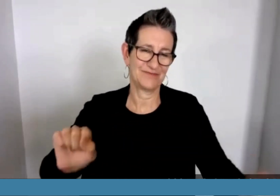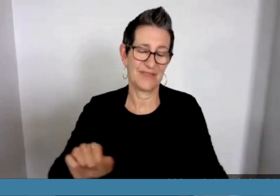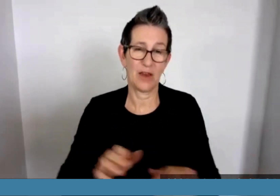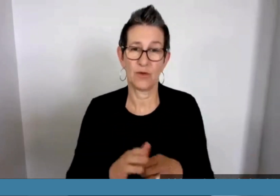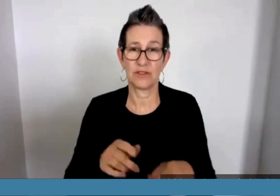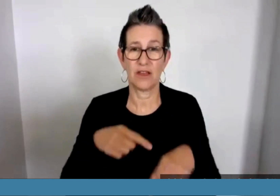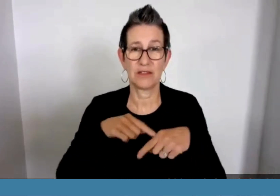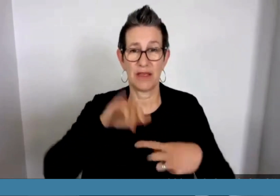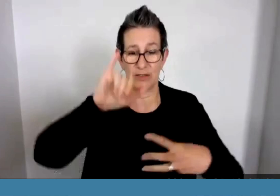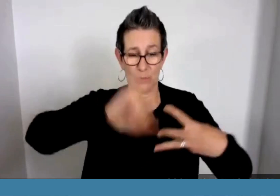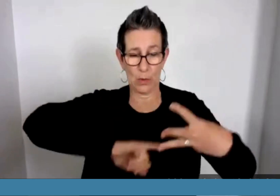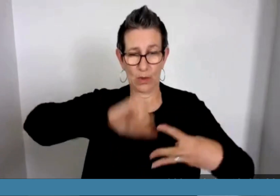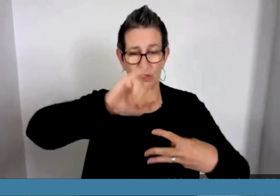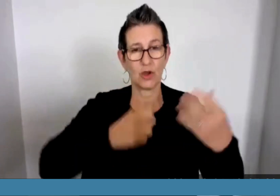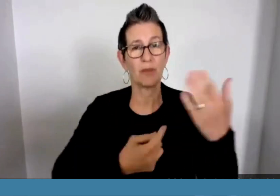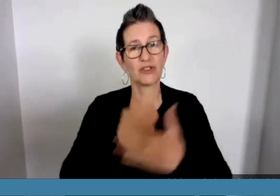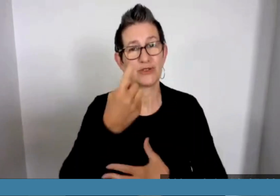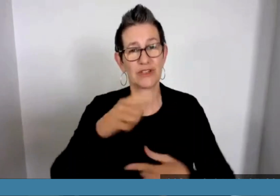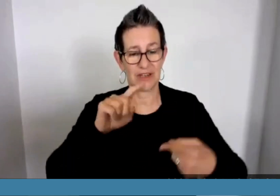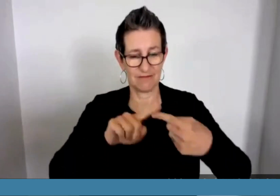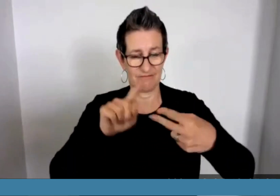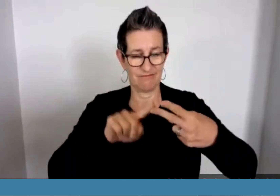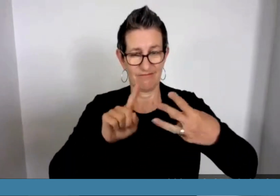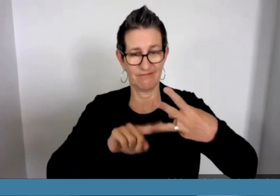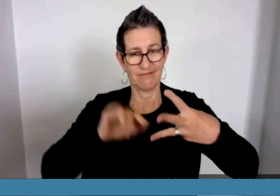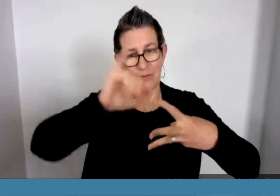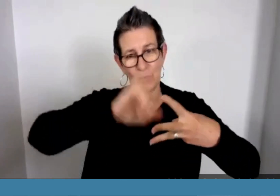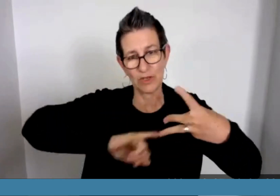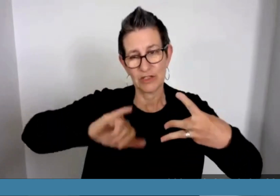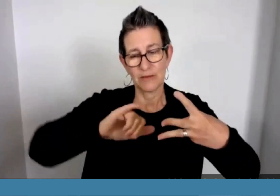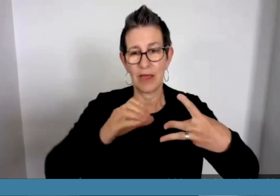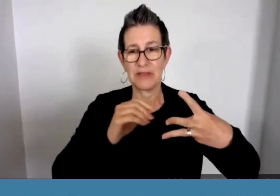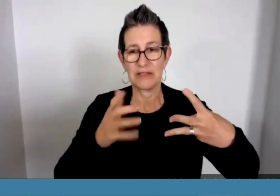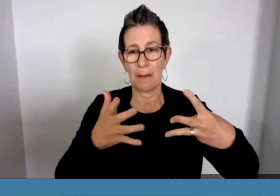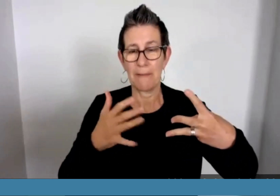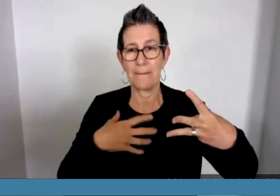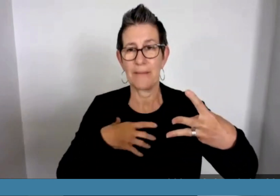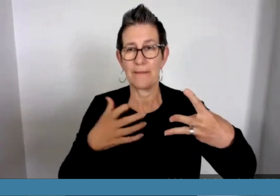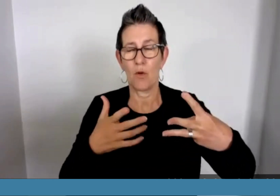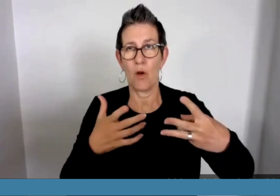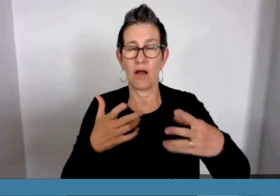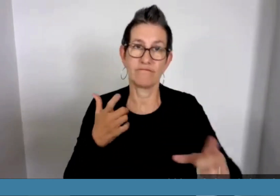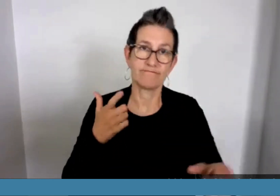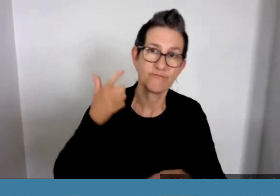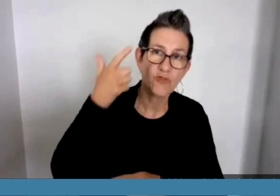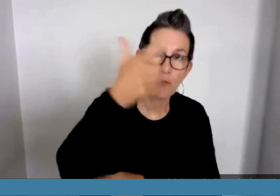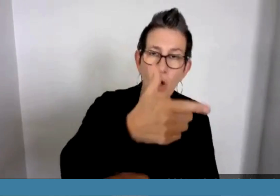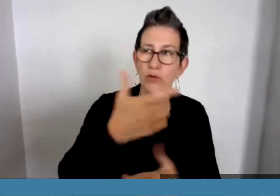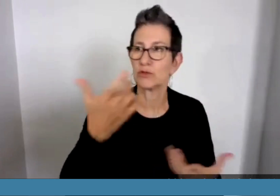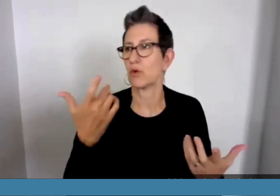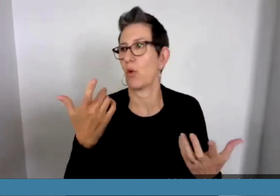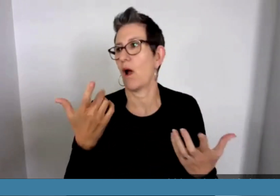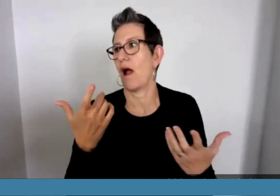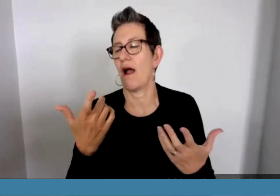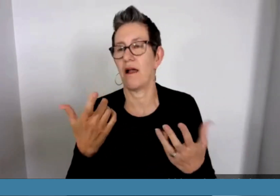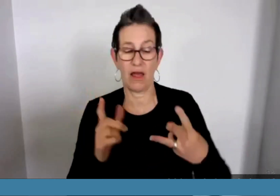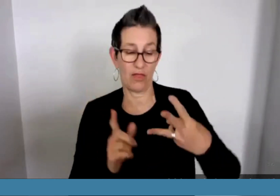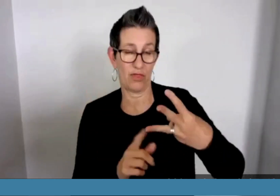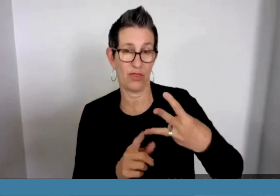projects may involve more regional remote areas, for example. Some are going to, opportunity 3,